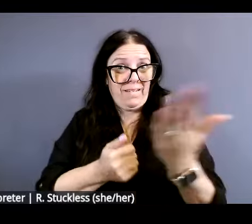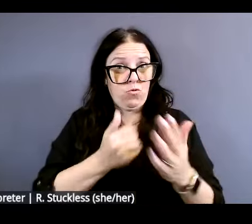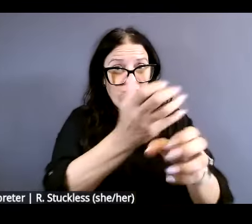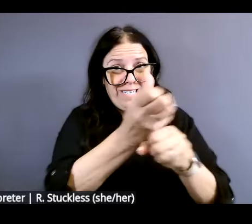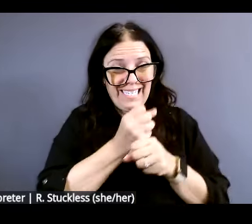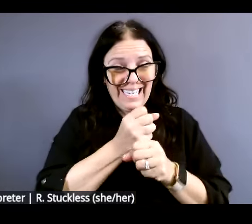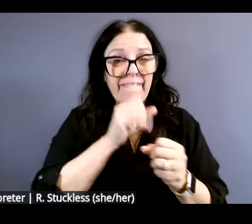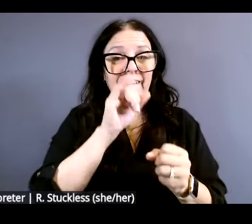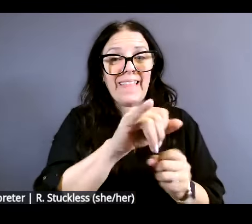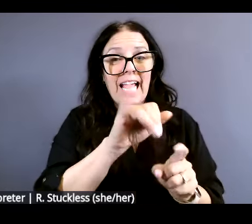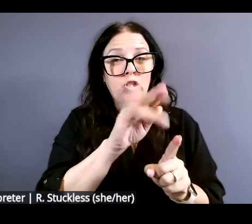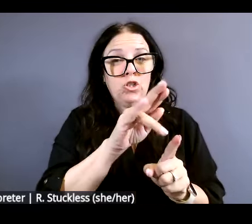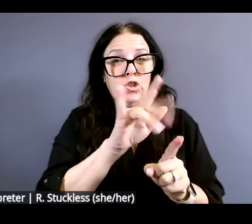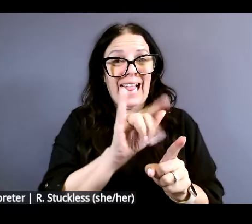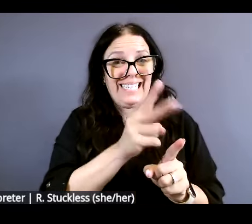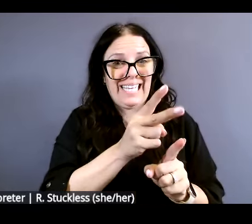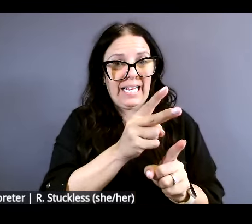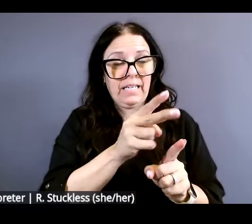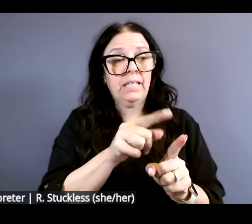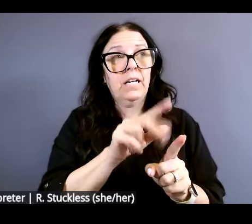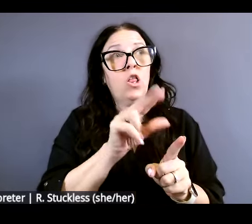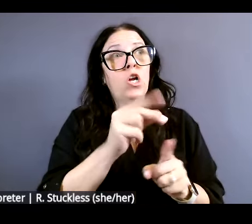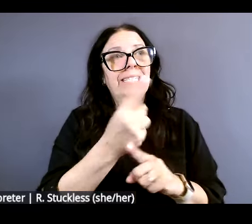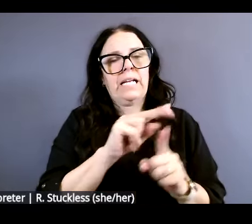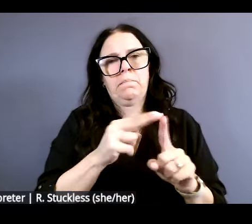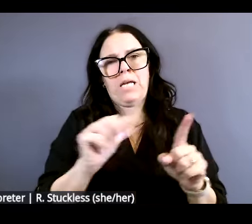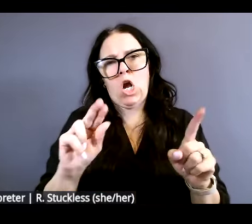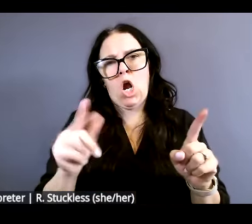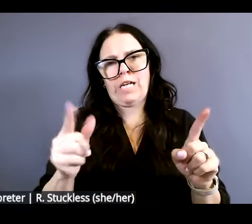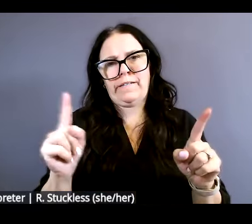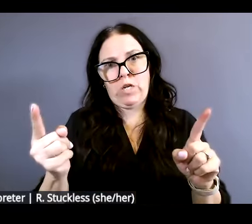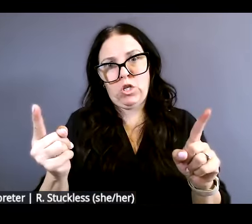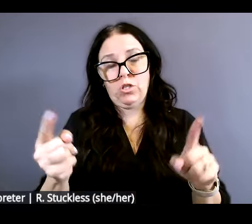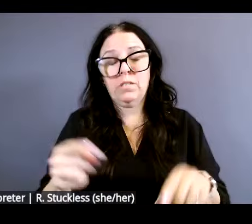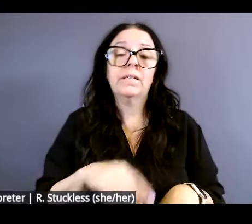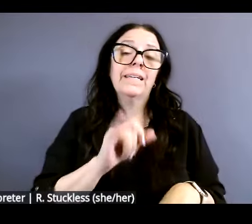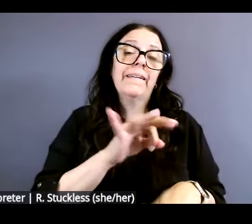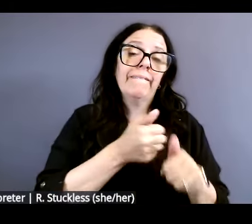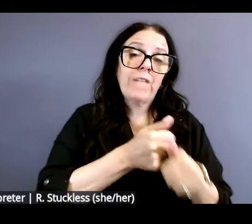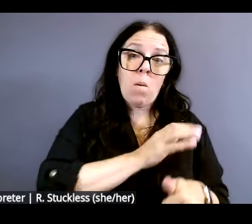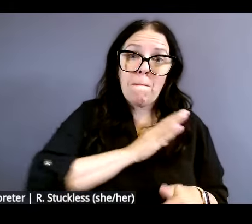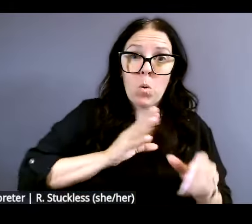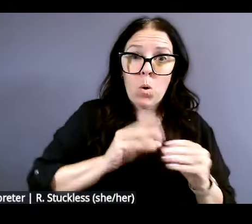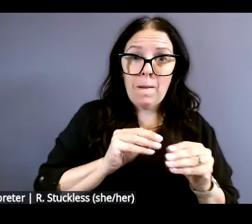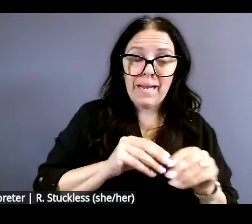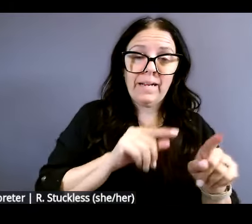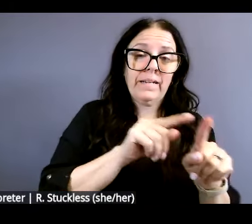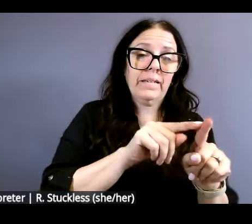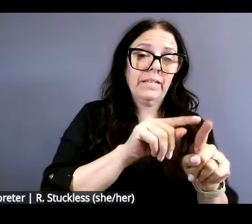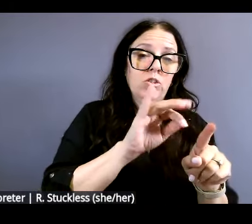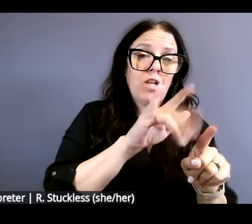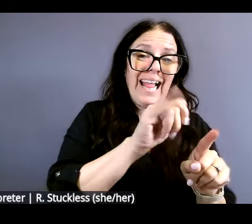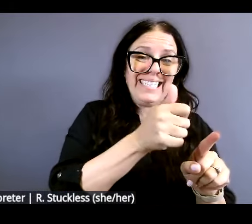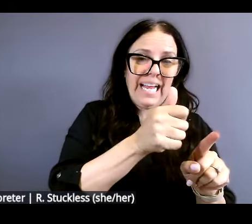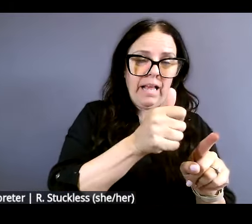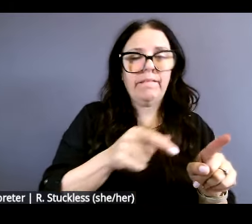August 1st. Okay. And then 30 days from July 10th is August 9th. Okay, thank